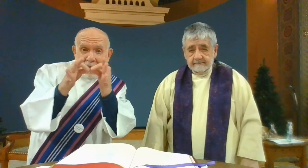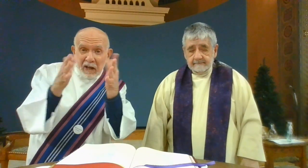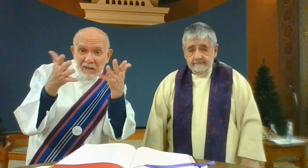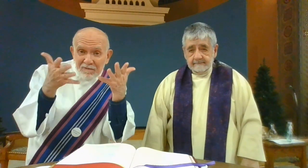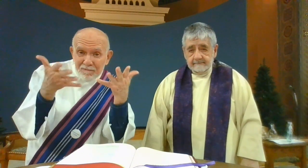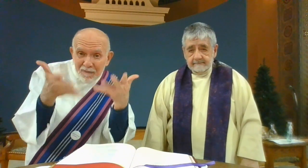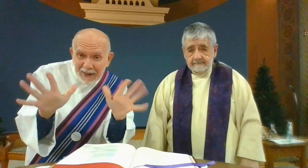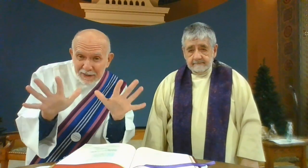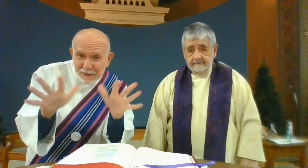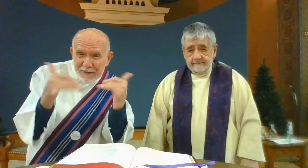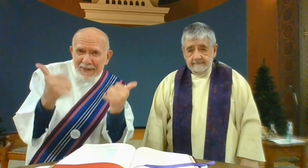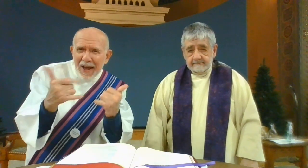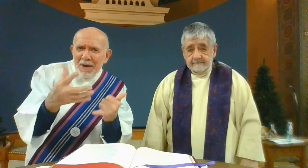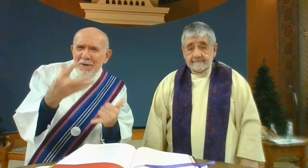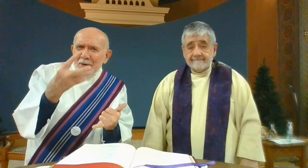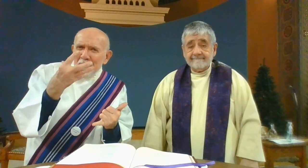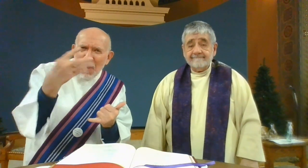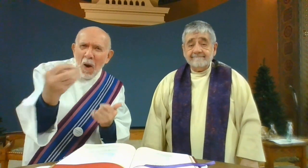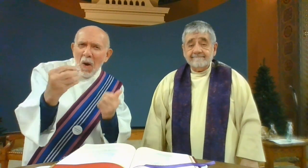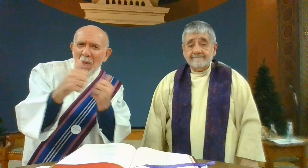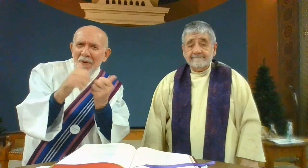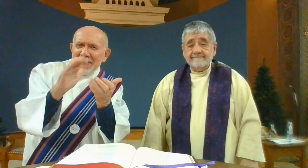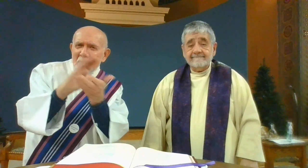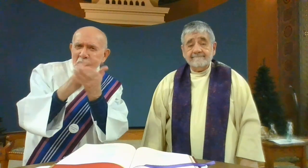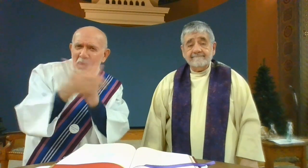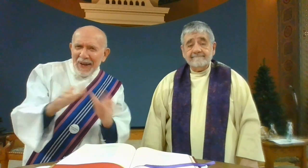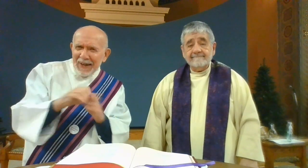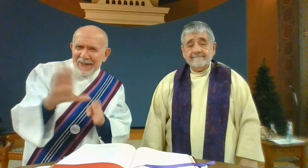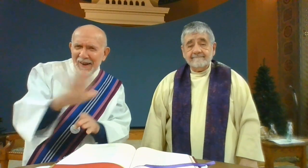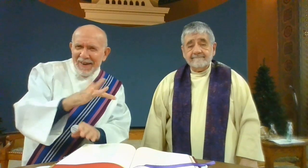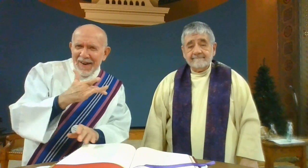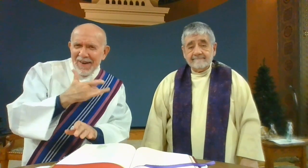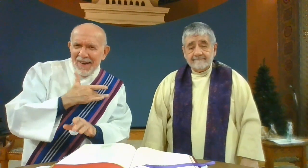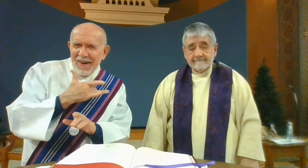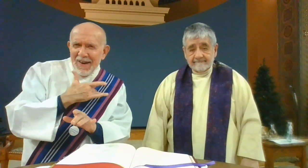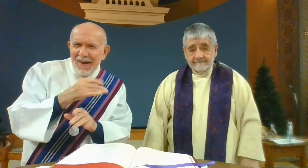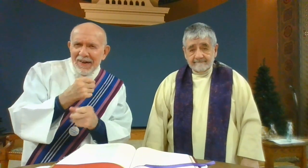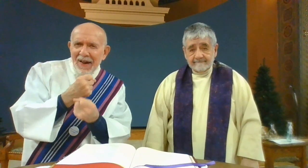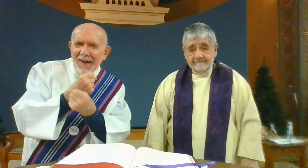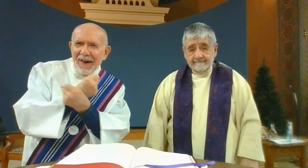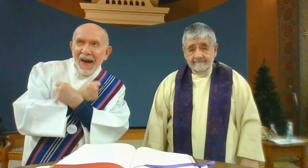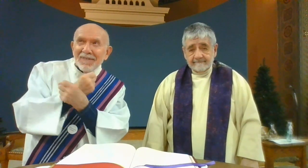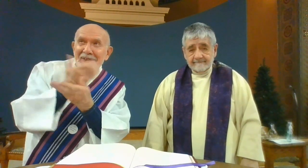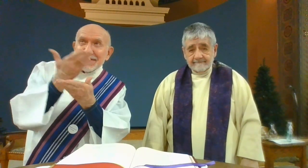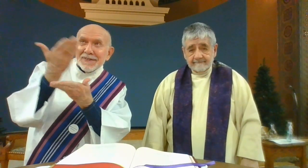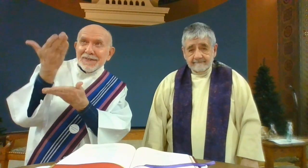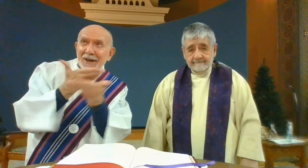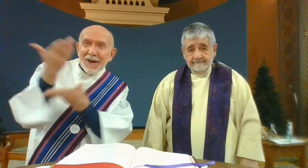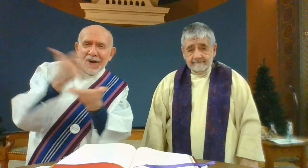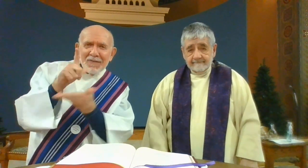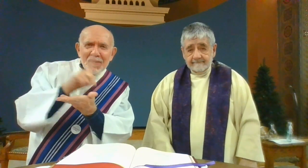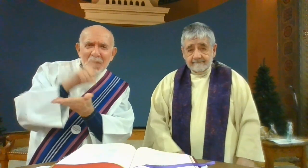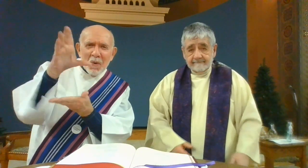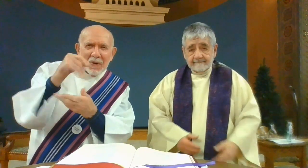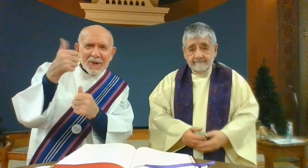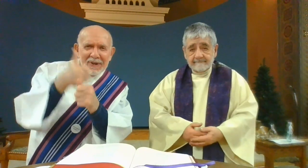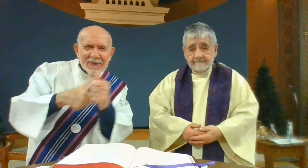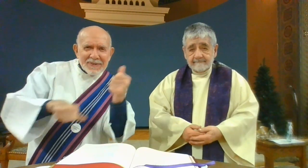Our Mass has ended Go now with peace in your hearts love and service